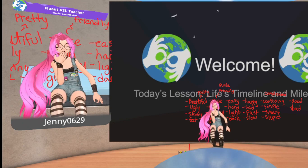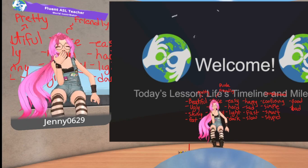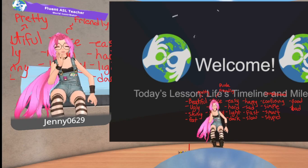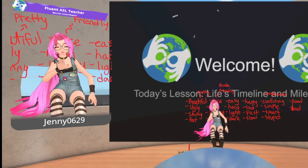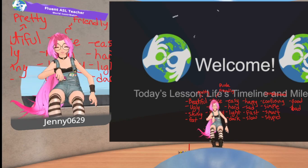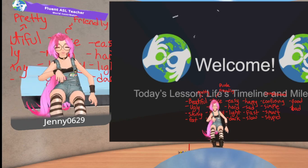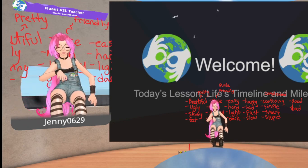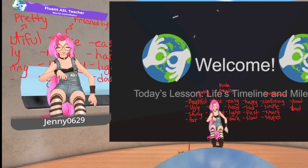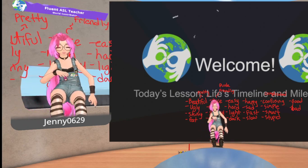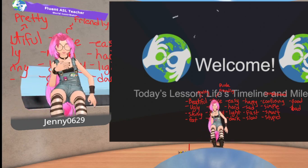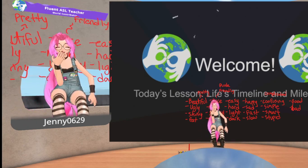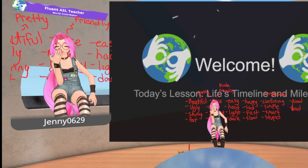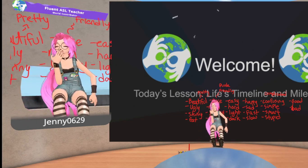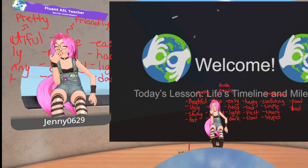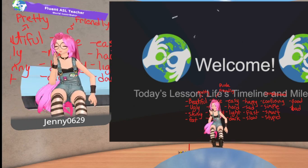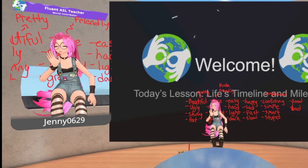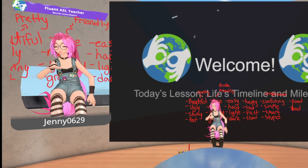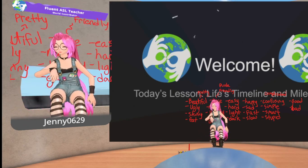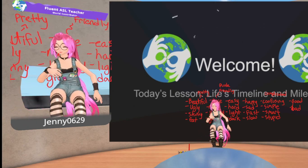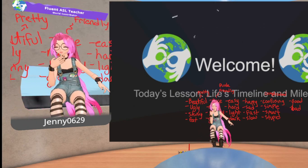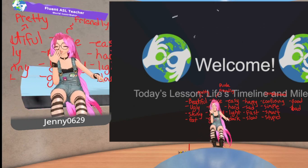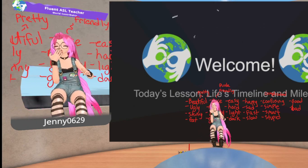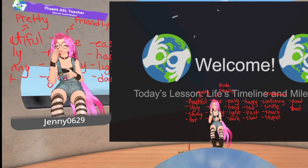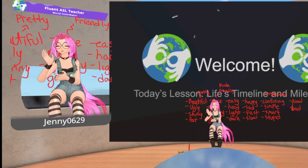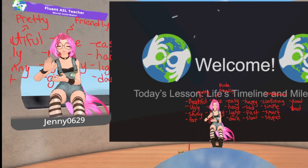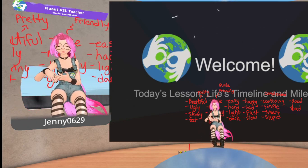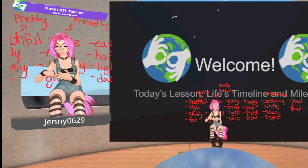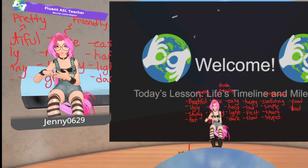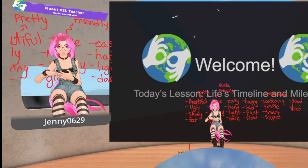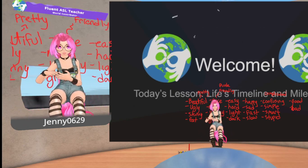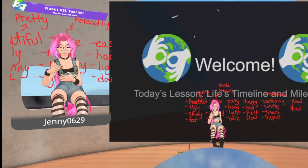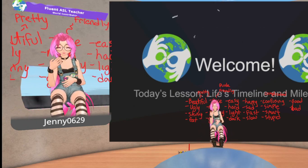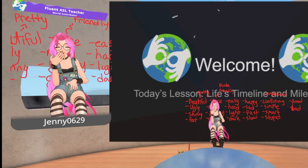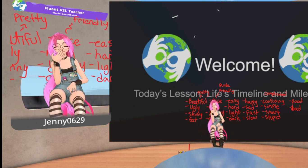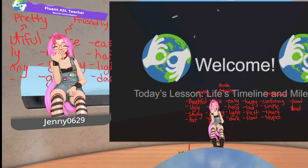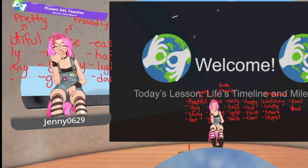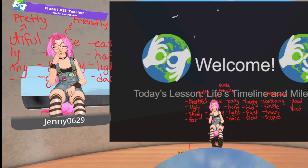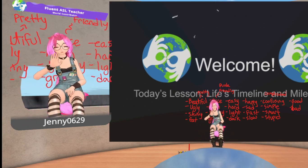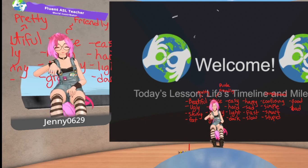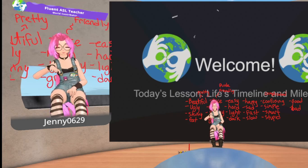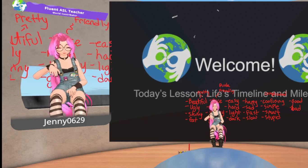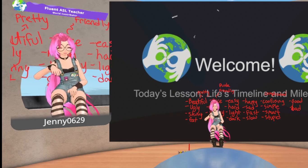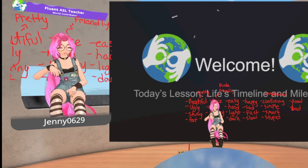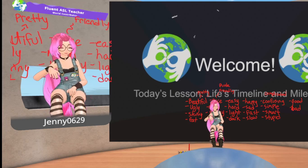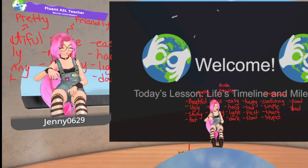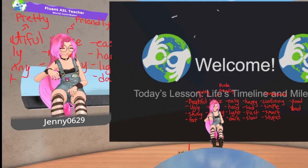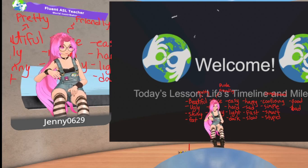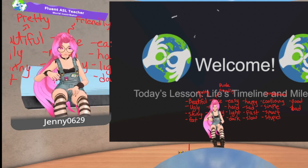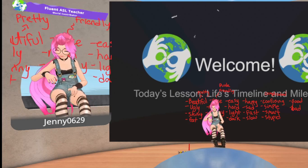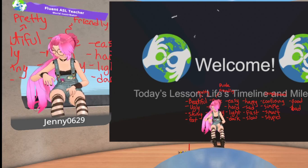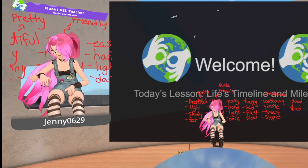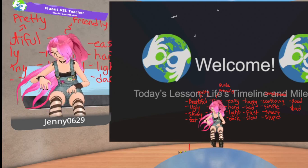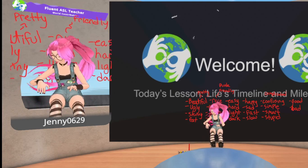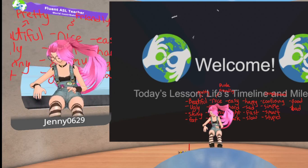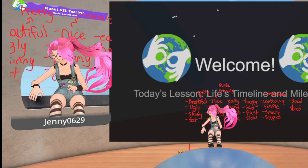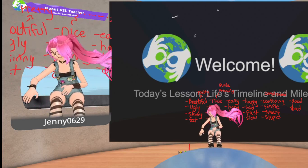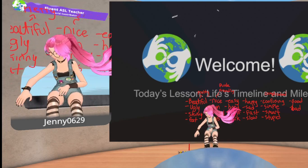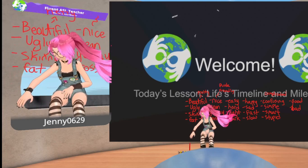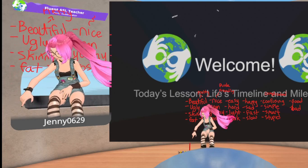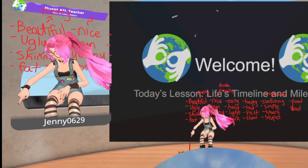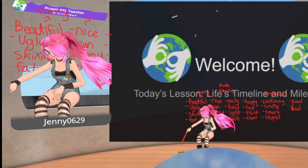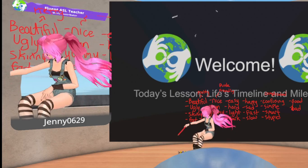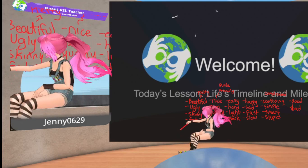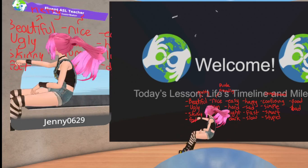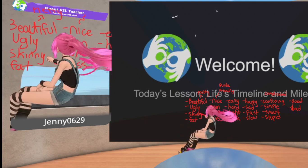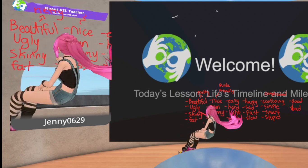Same, you don't have to use your other hand if you don't want to. Bad. Bad. Bad. Okay, cool. Let's do